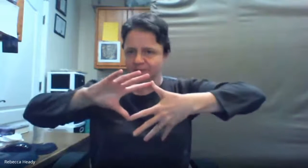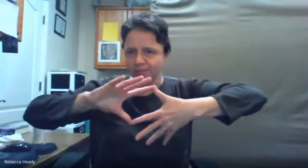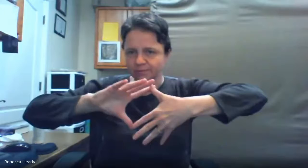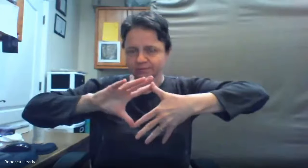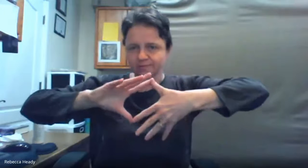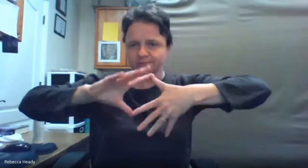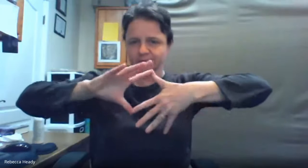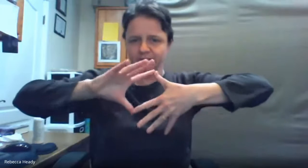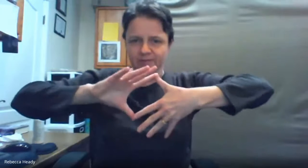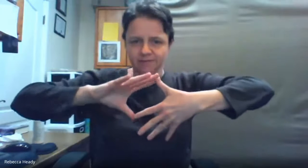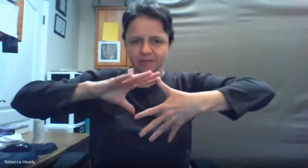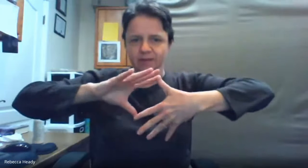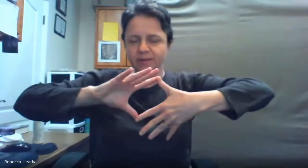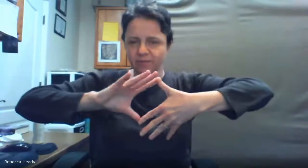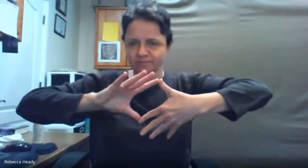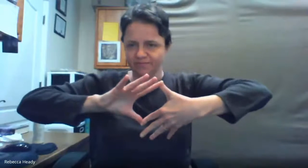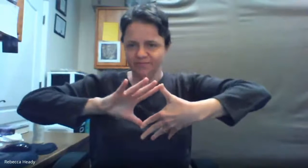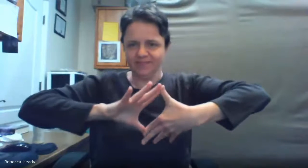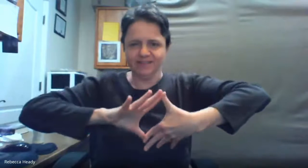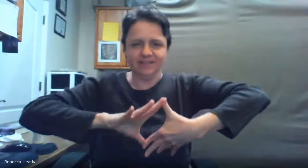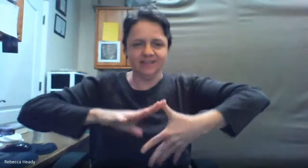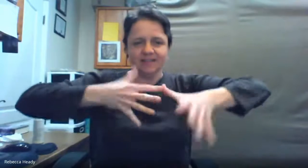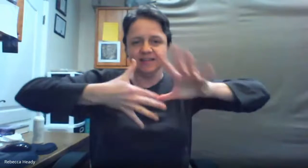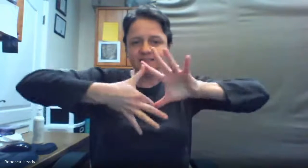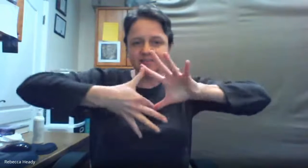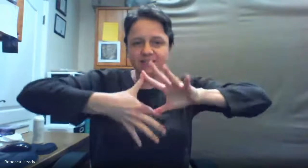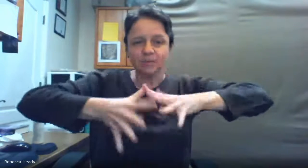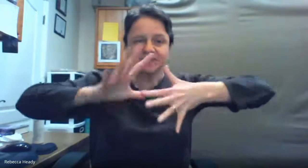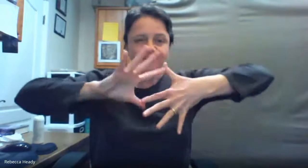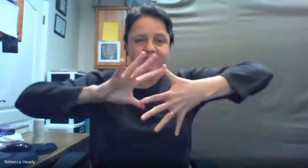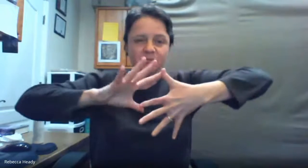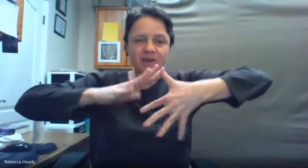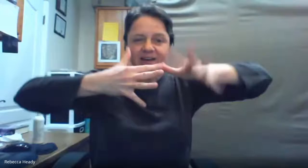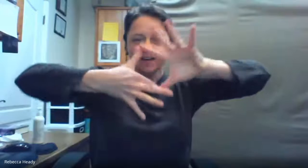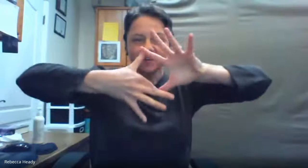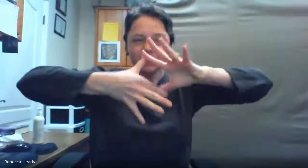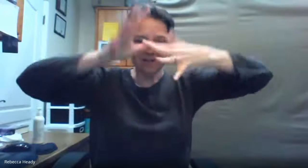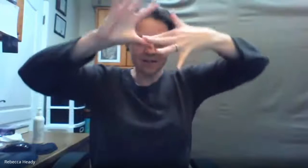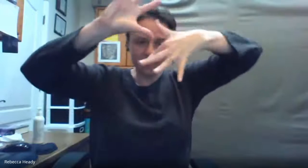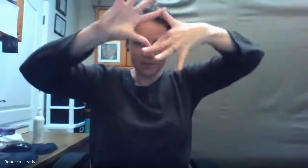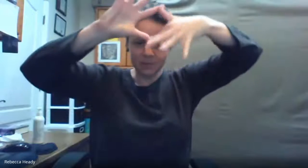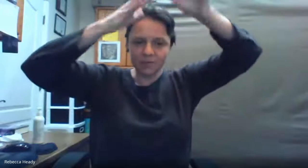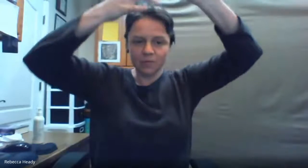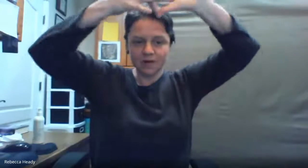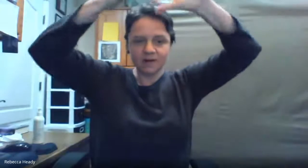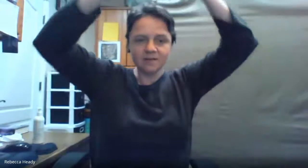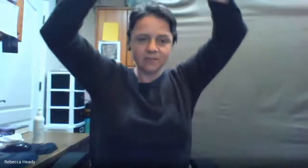So here we go. Itsy bitsy spider climbed up the water